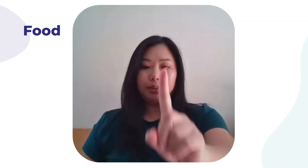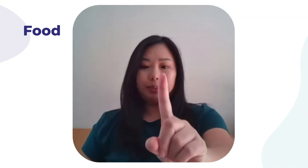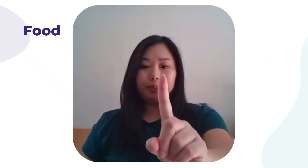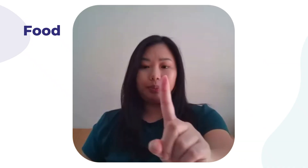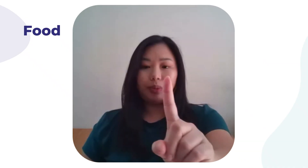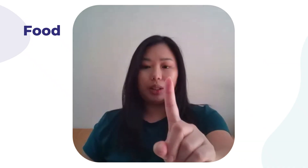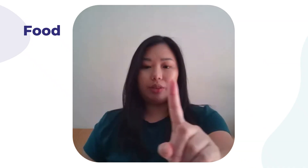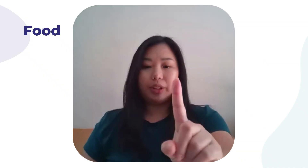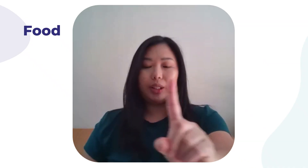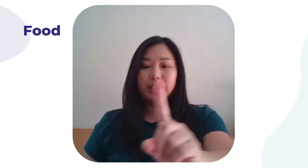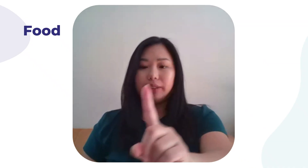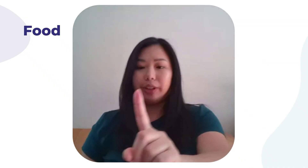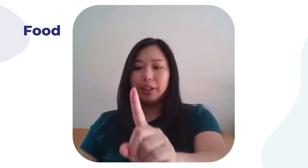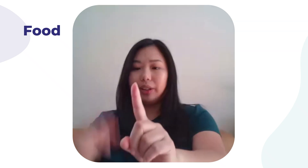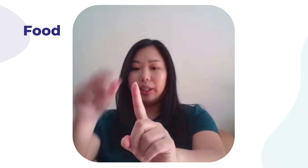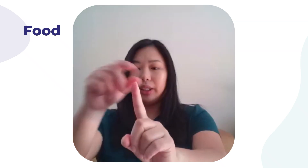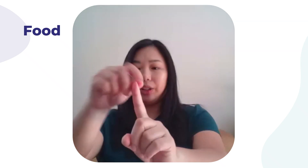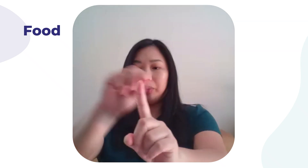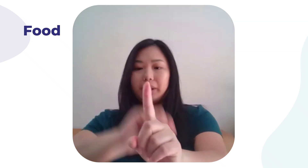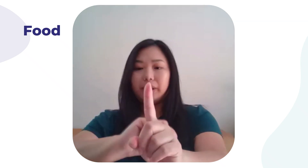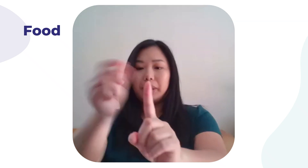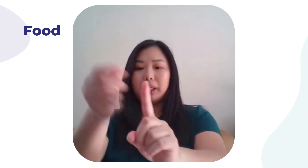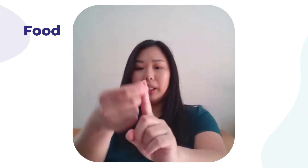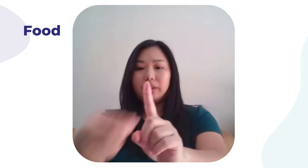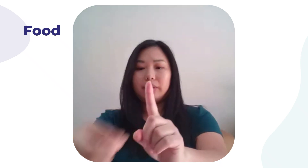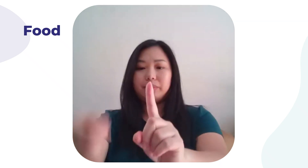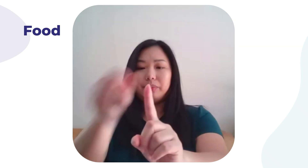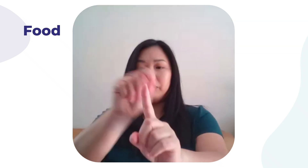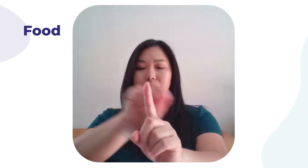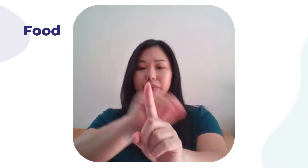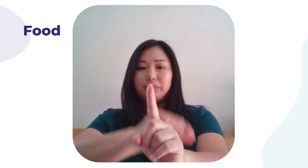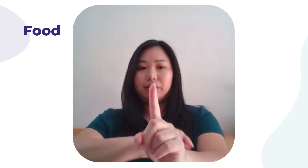Banana, you have your index finger and then you peel the banana.